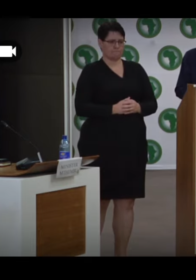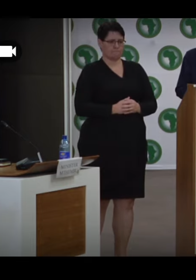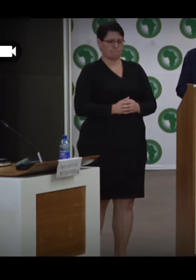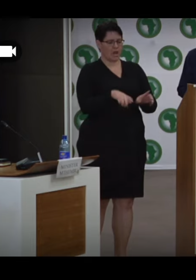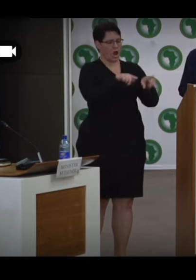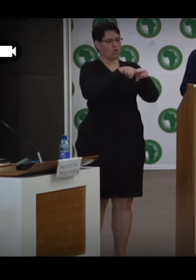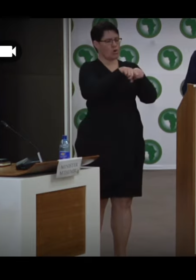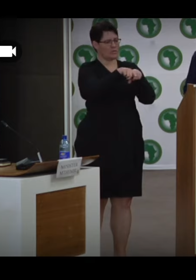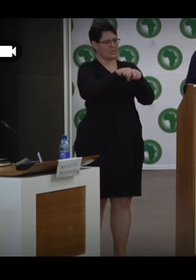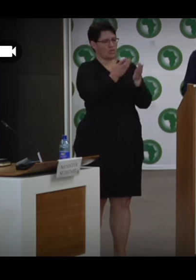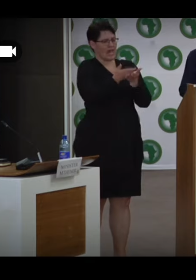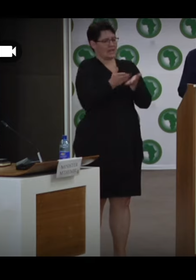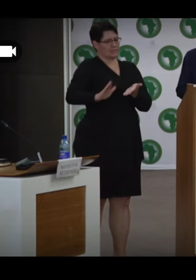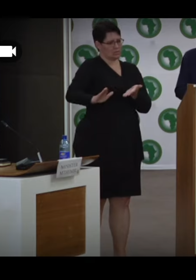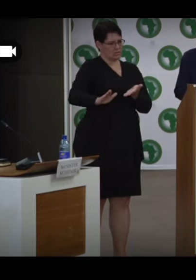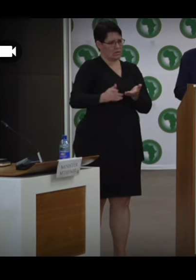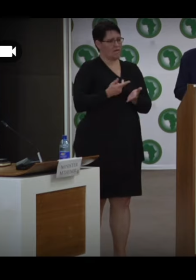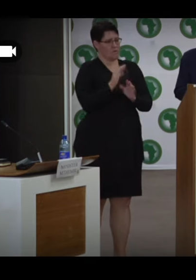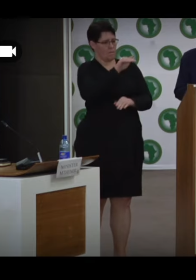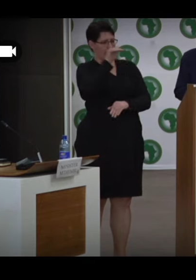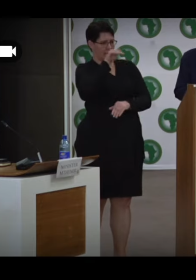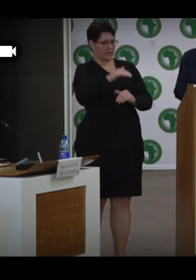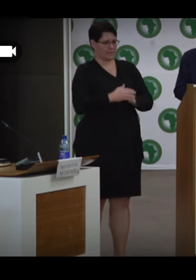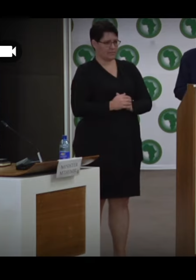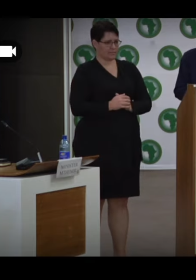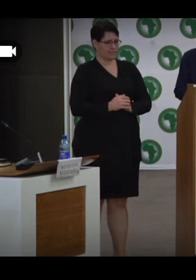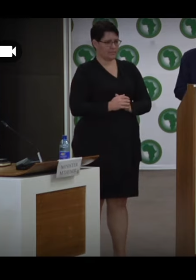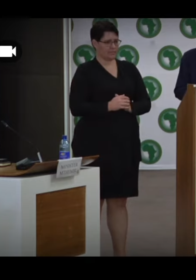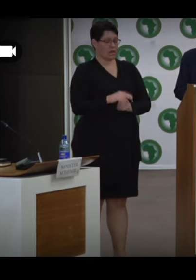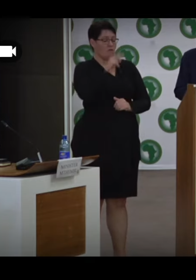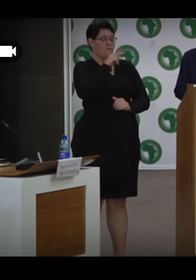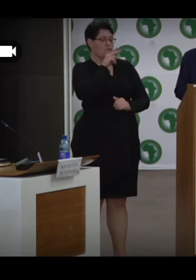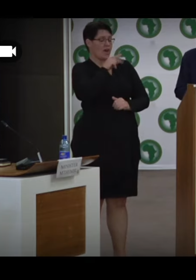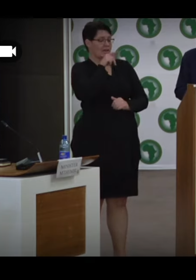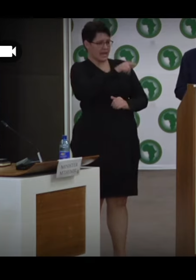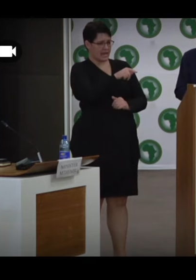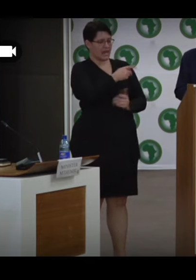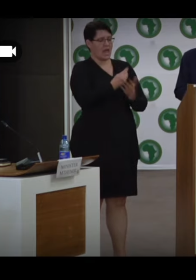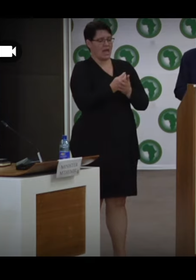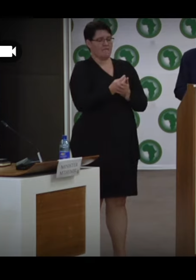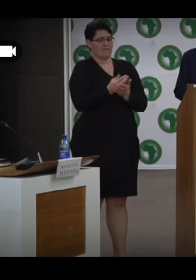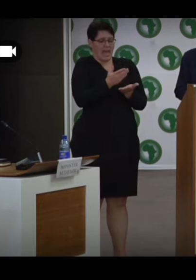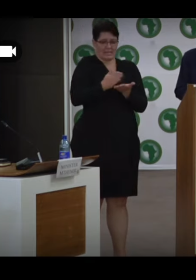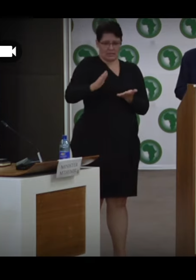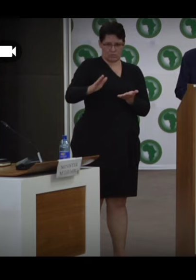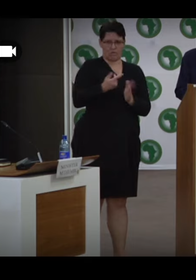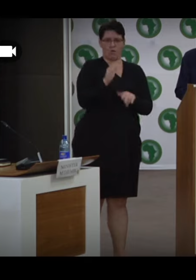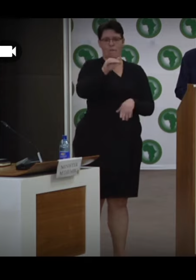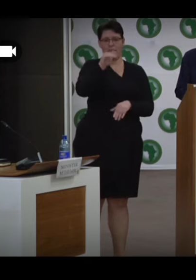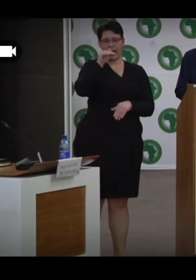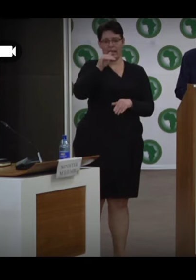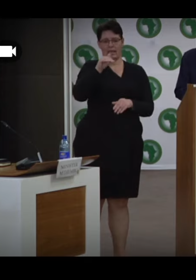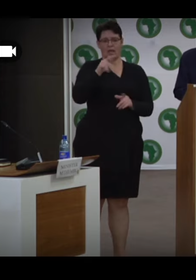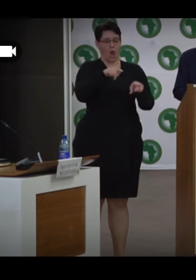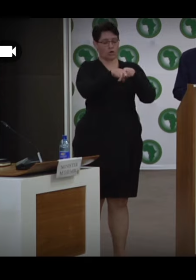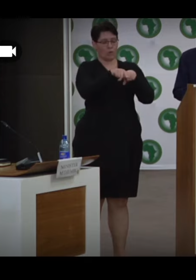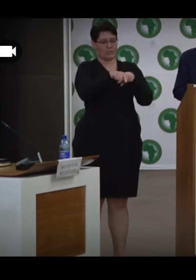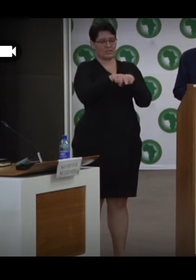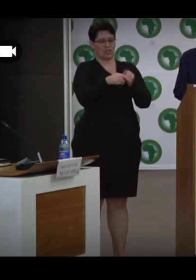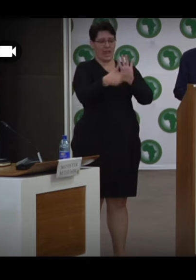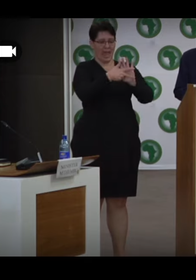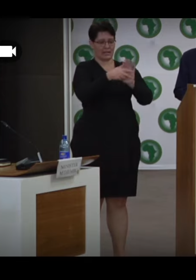On competition exemptions for banks, on Friday we issued an exemption for banks under the